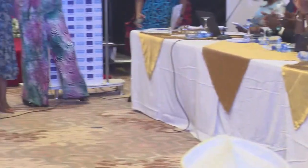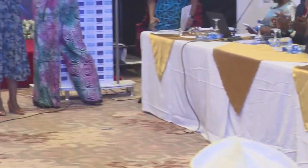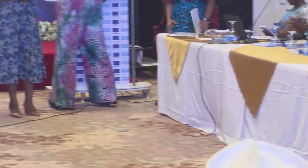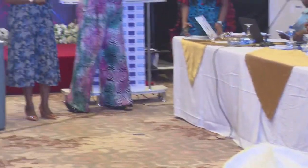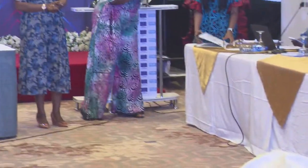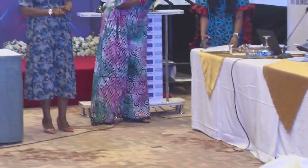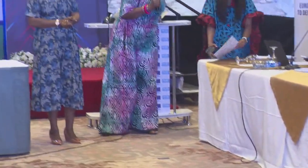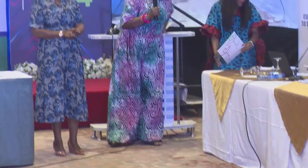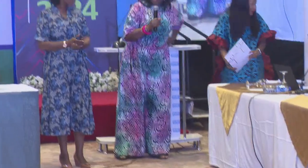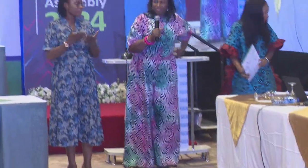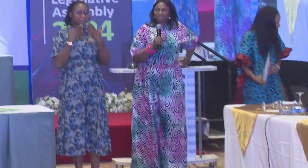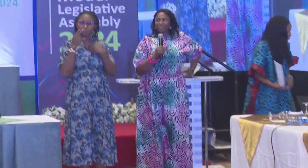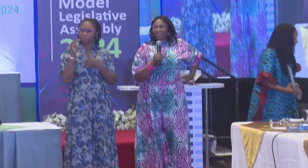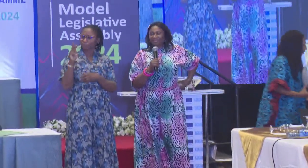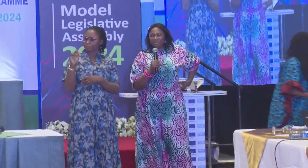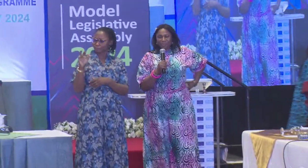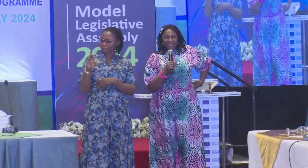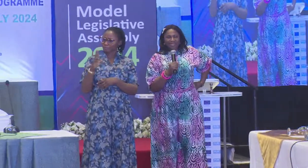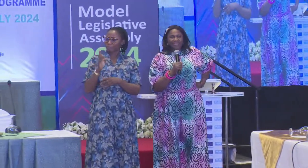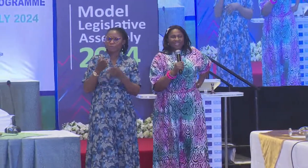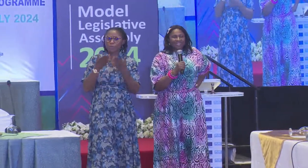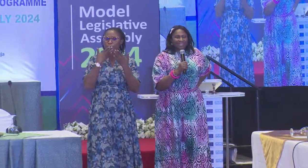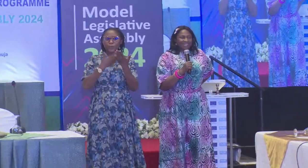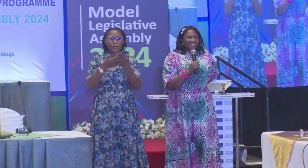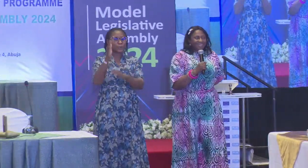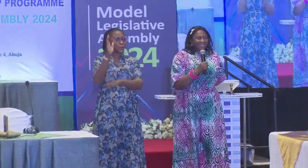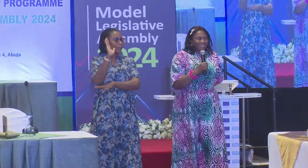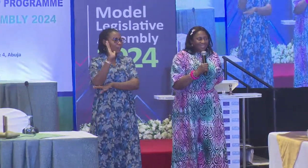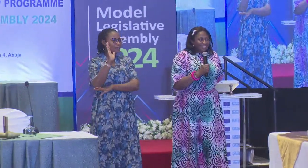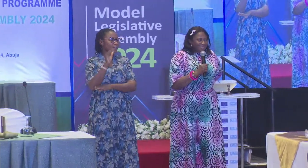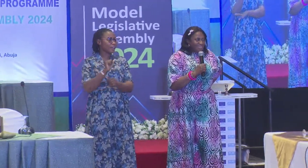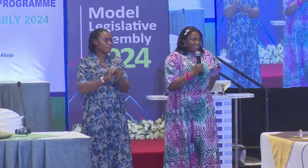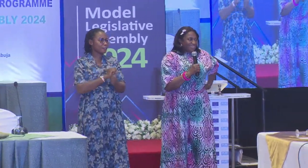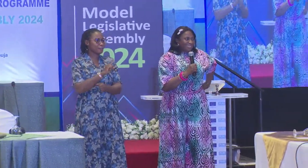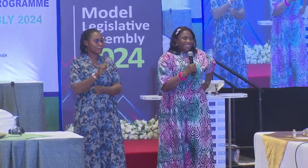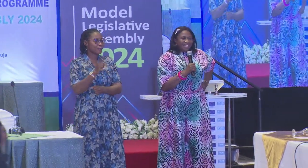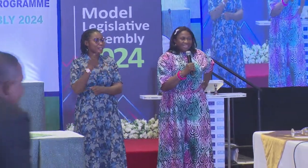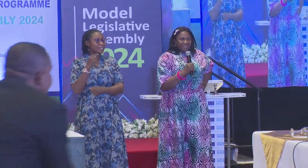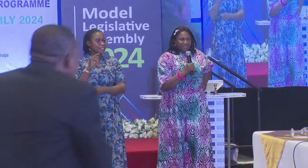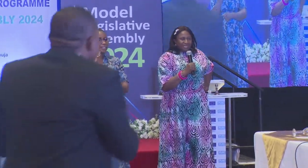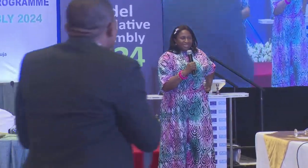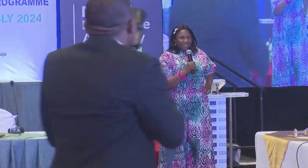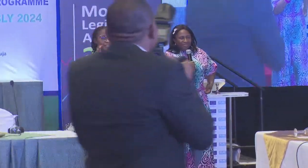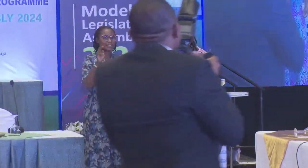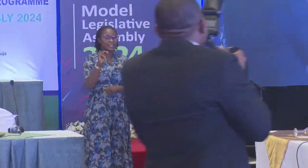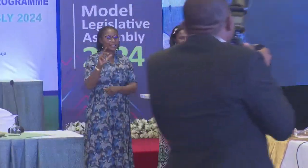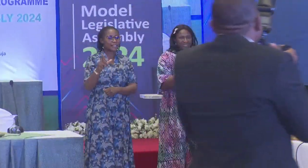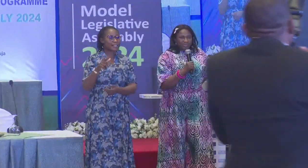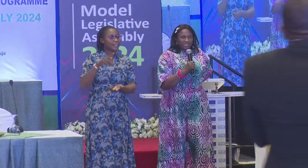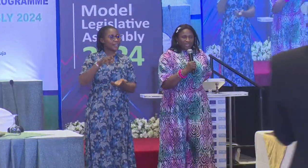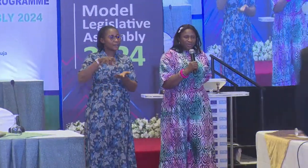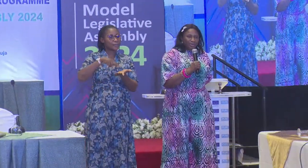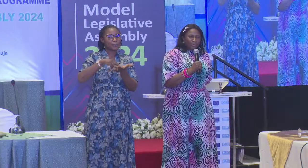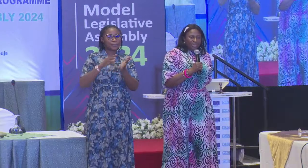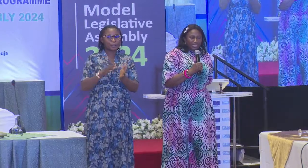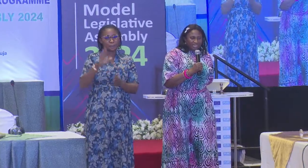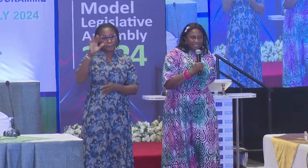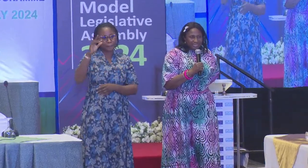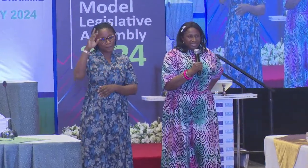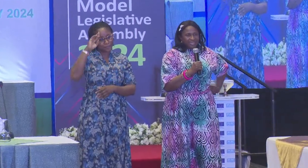Thank you, Kiru. Good afternoon, everyone. The CNA represented by Mr.